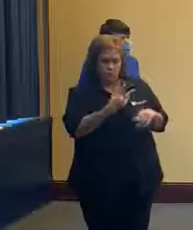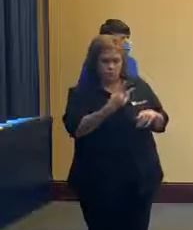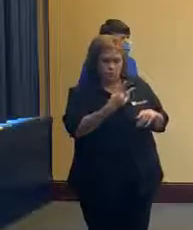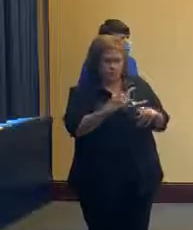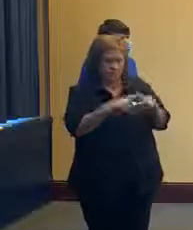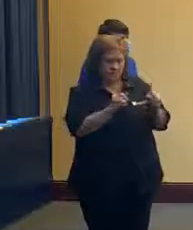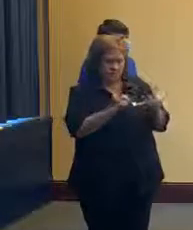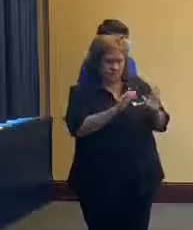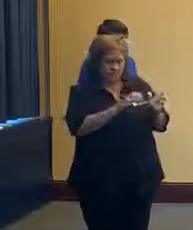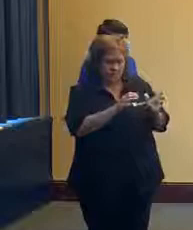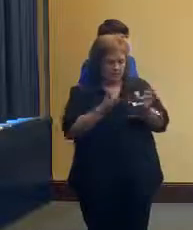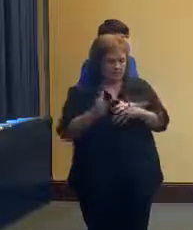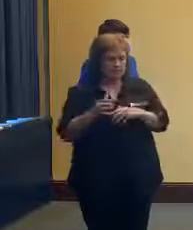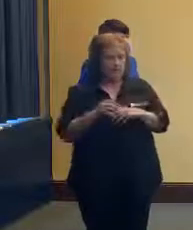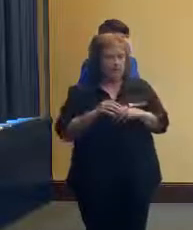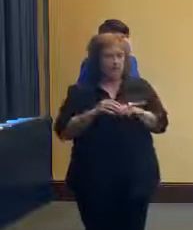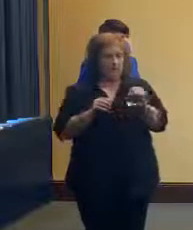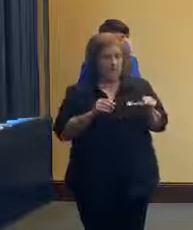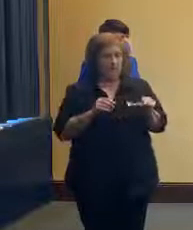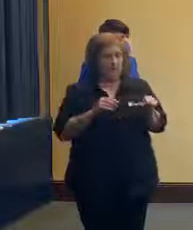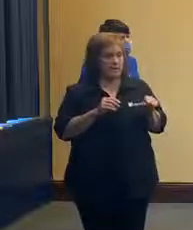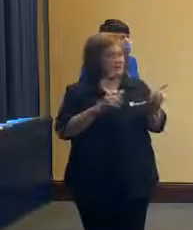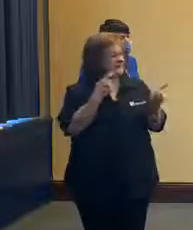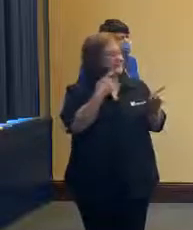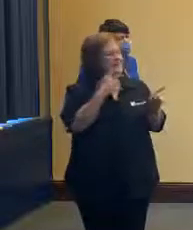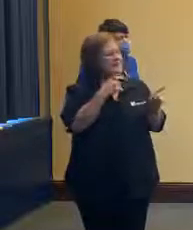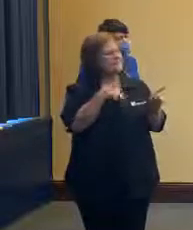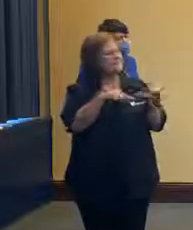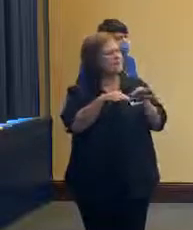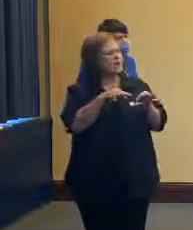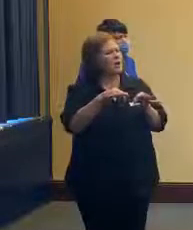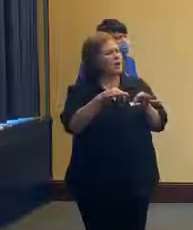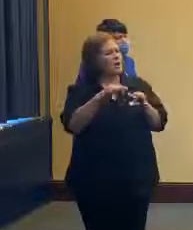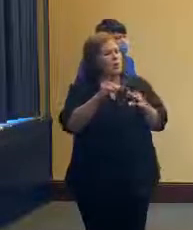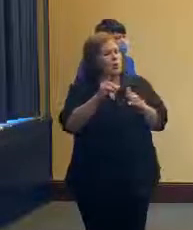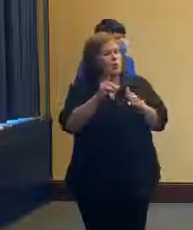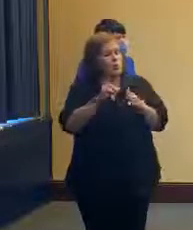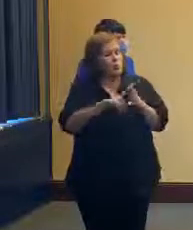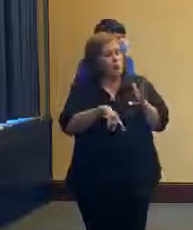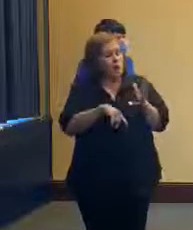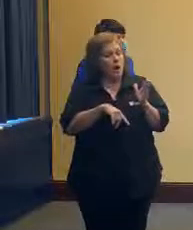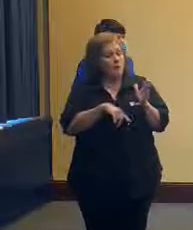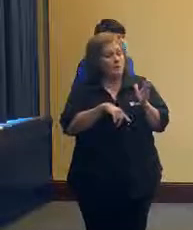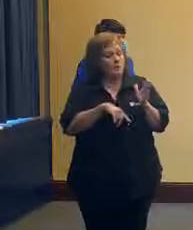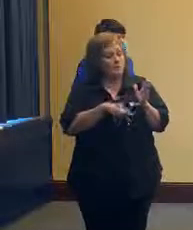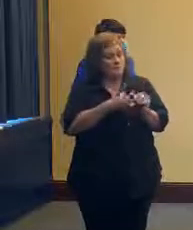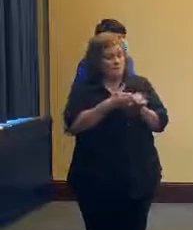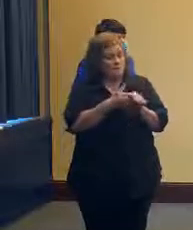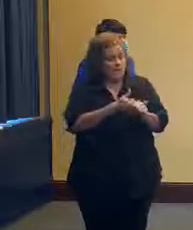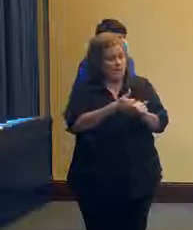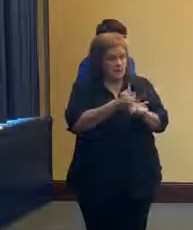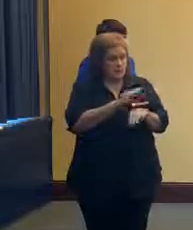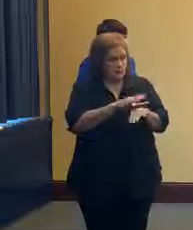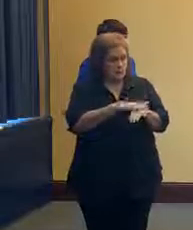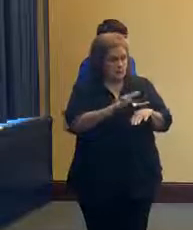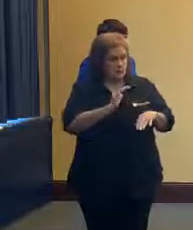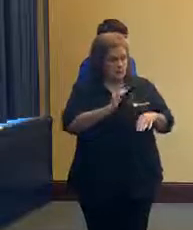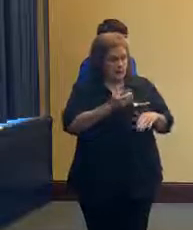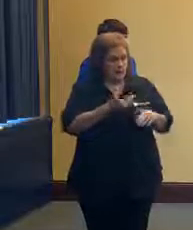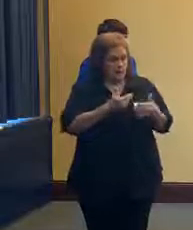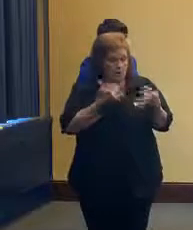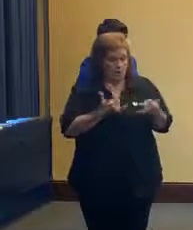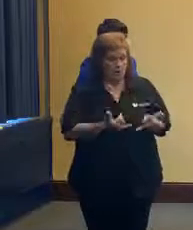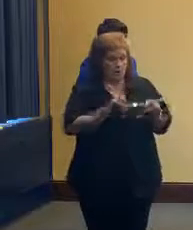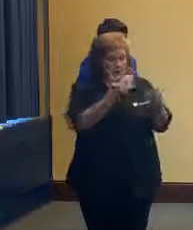that answer. So one, the final slide where we go to what is based on our current data provided